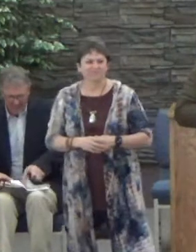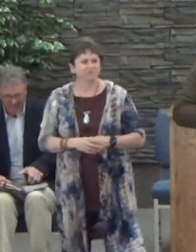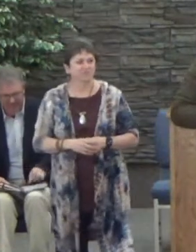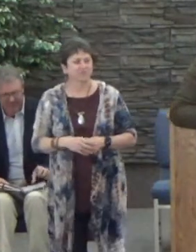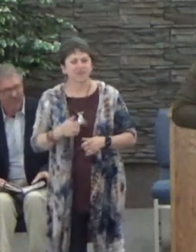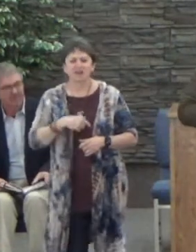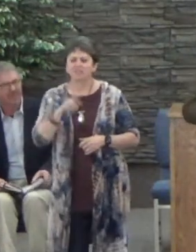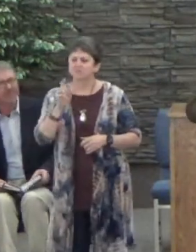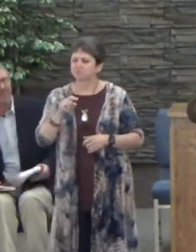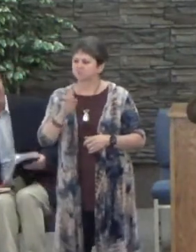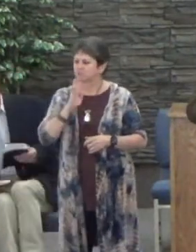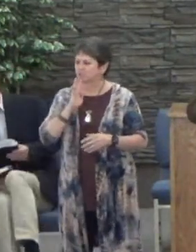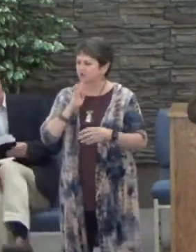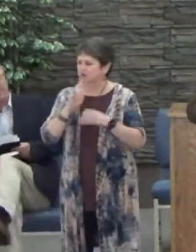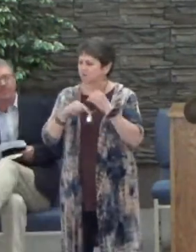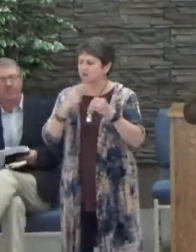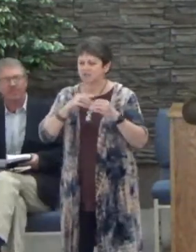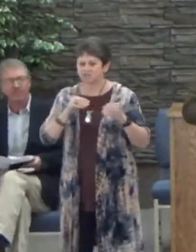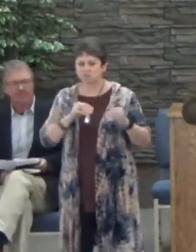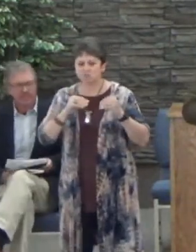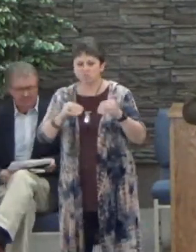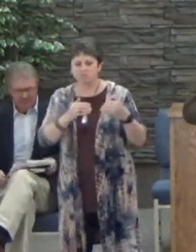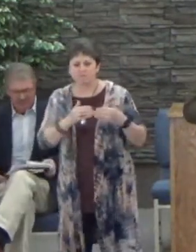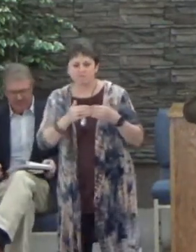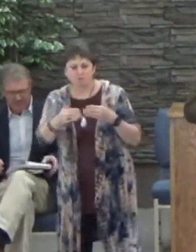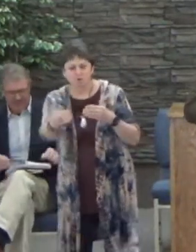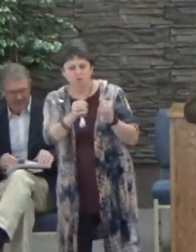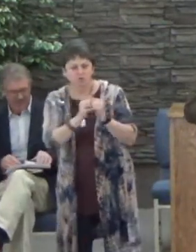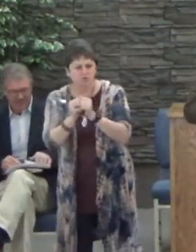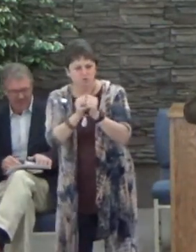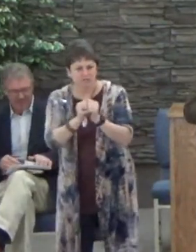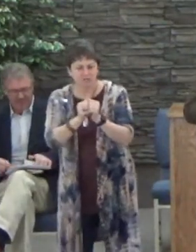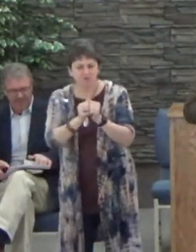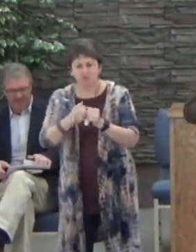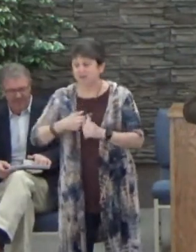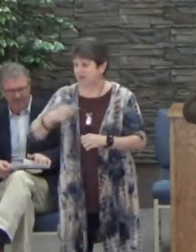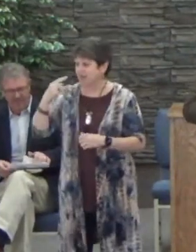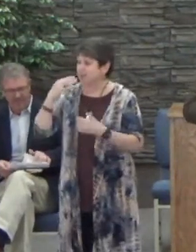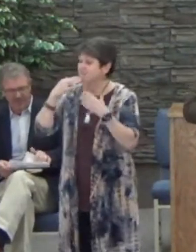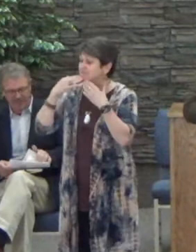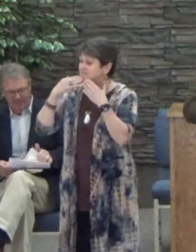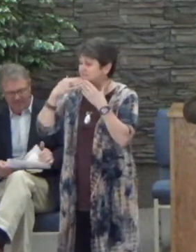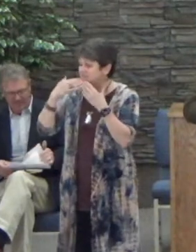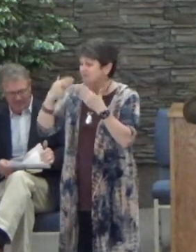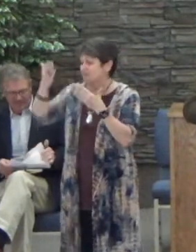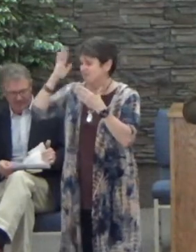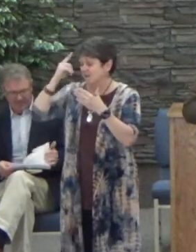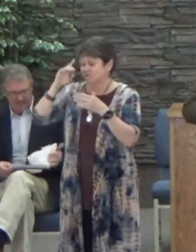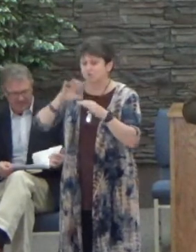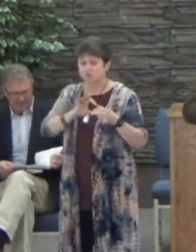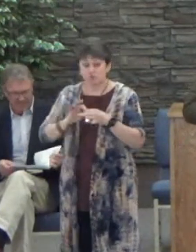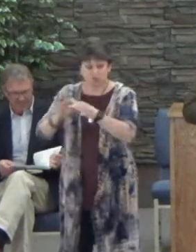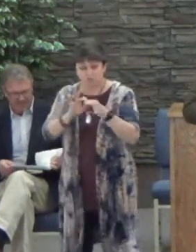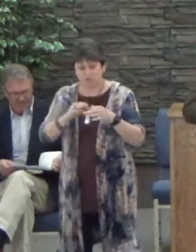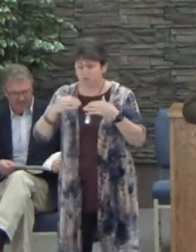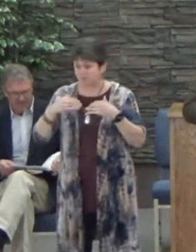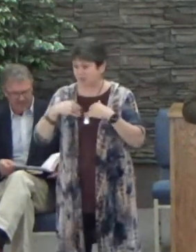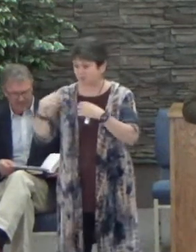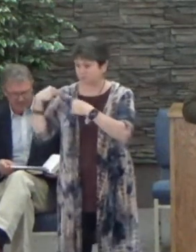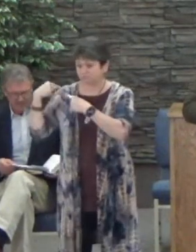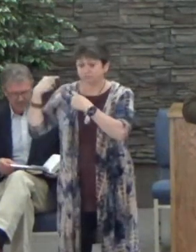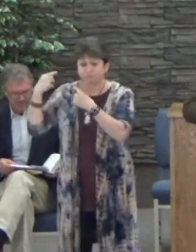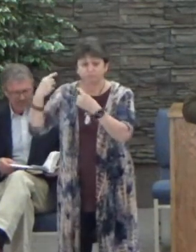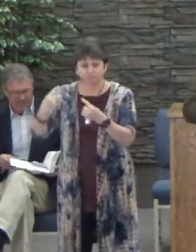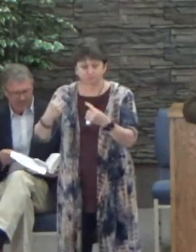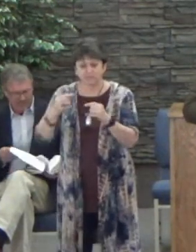I'm supposed to speak about us moving forward together. And I thank God for the unity he has blessed this body with through the years